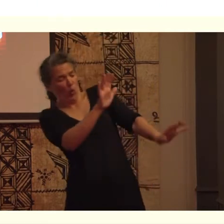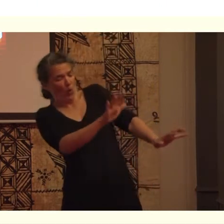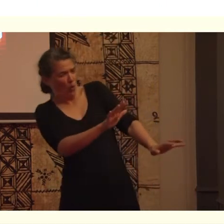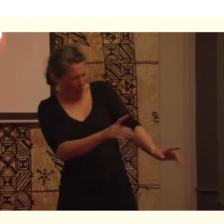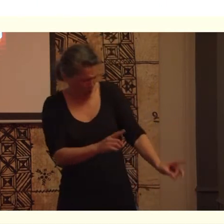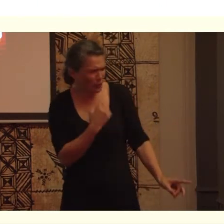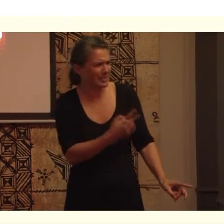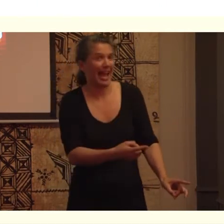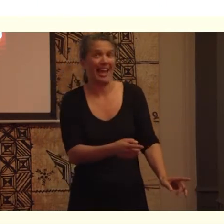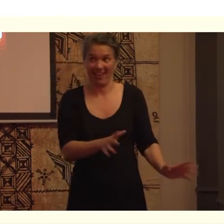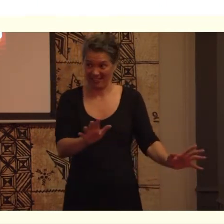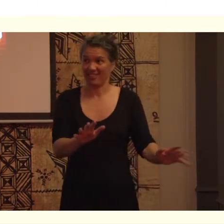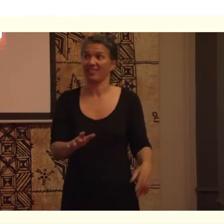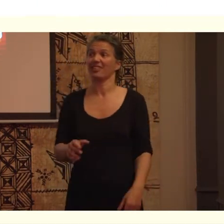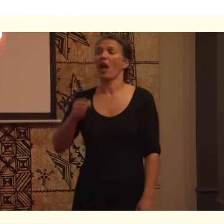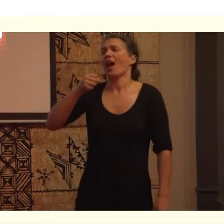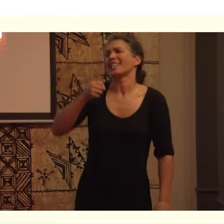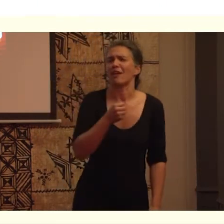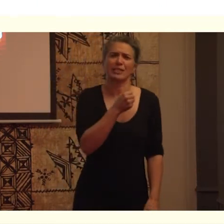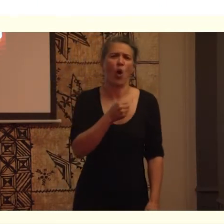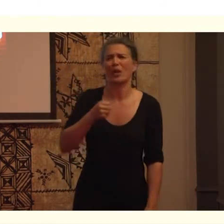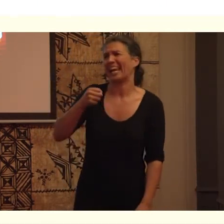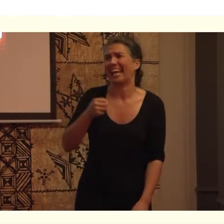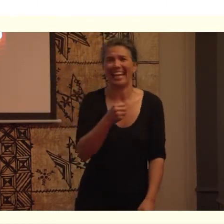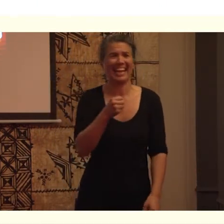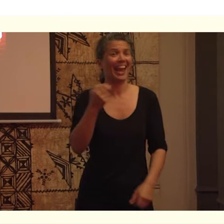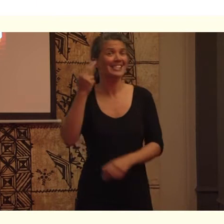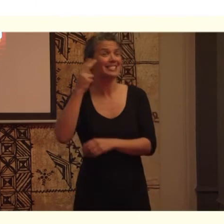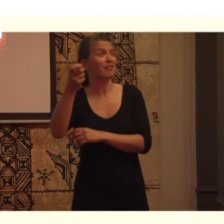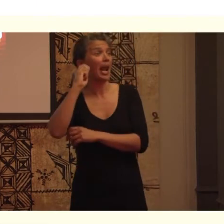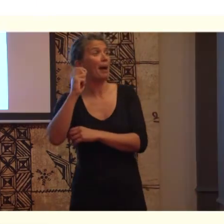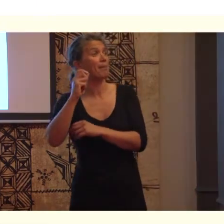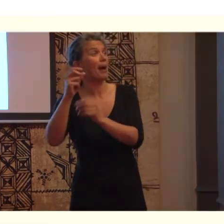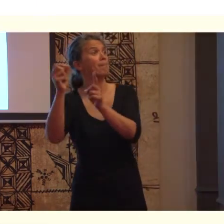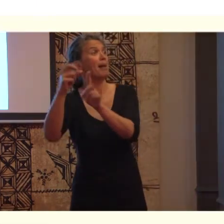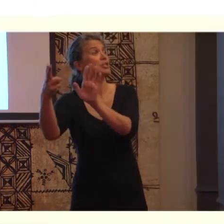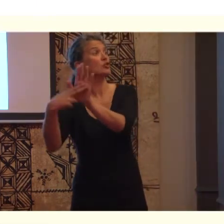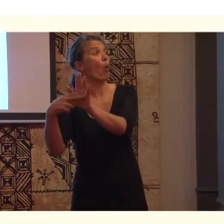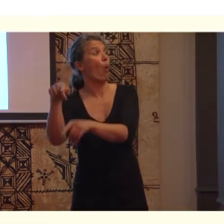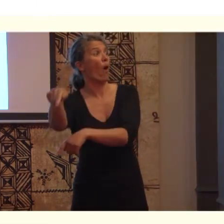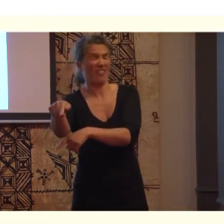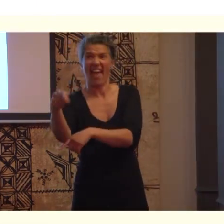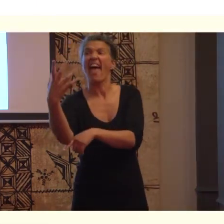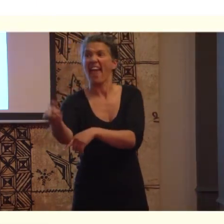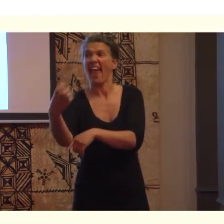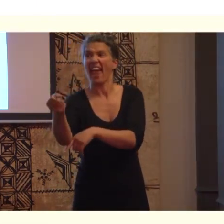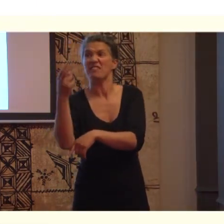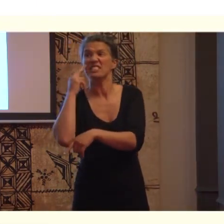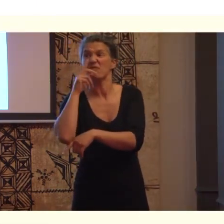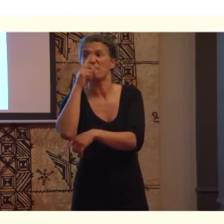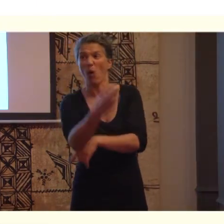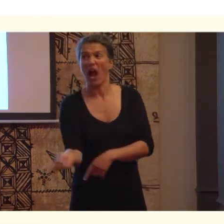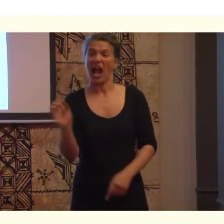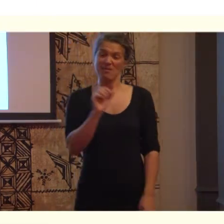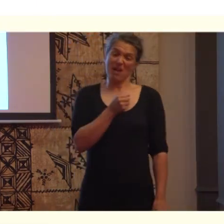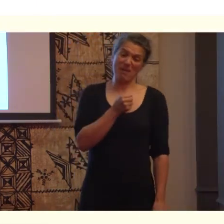them off. Karaoke. The Deaf Club in Palmerston North, notorious for hearing impaired people getting up there and trying to sing. I'm not going to lie, they're not very